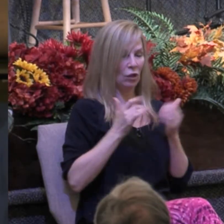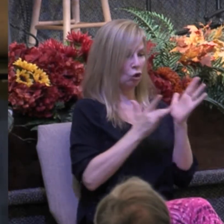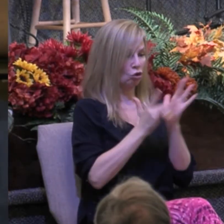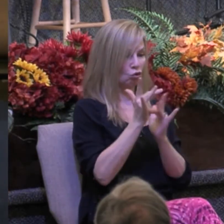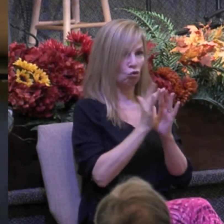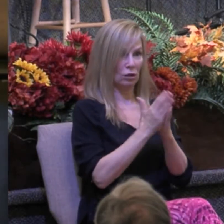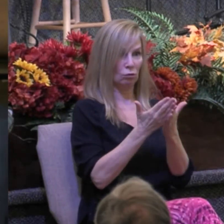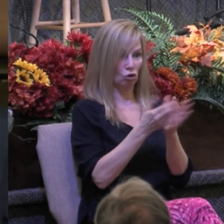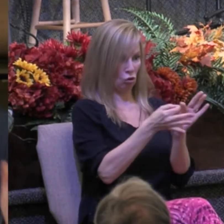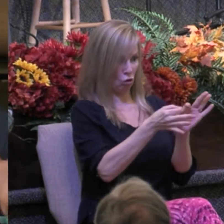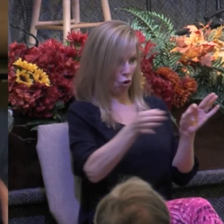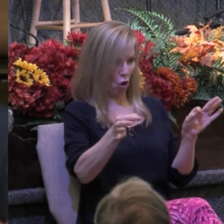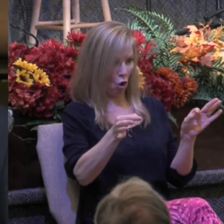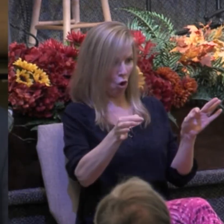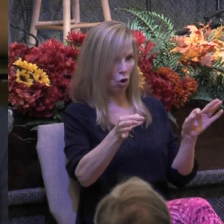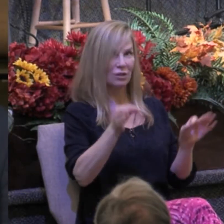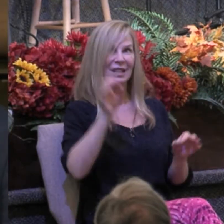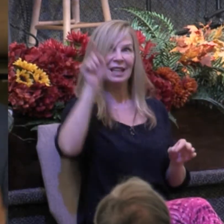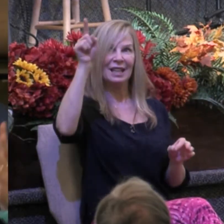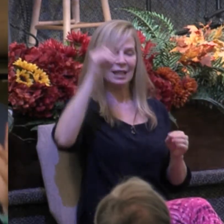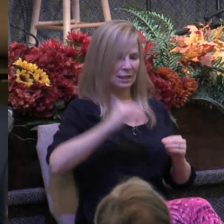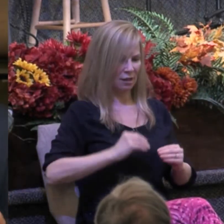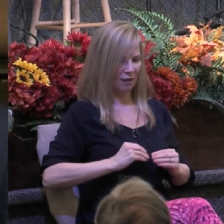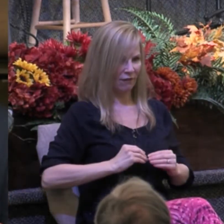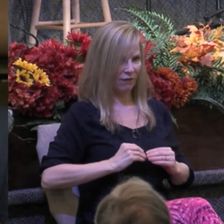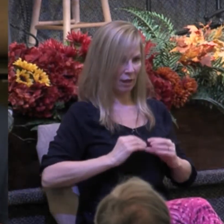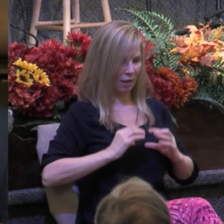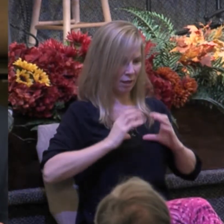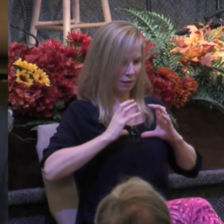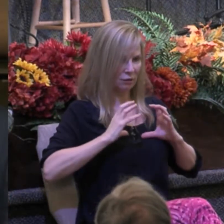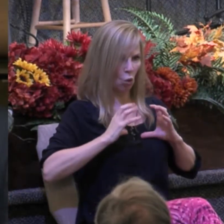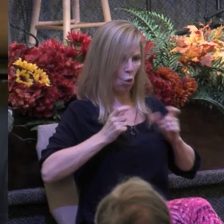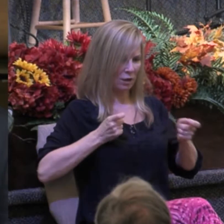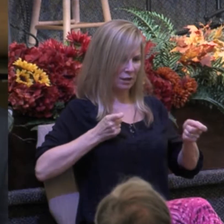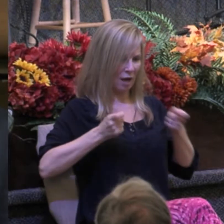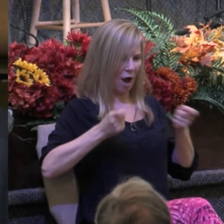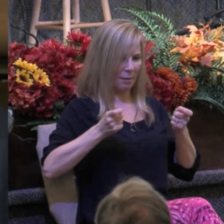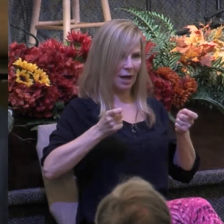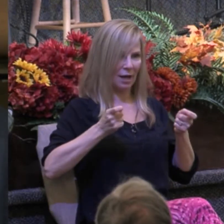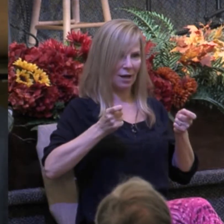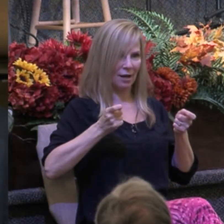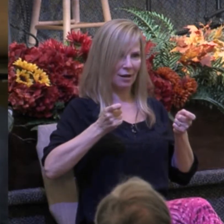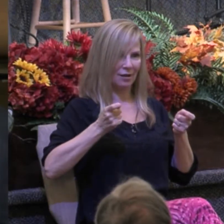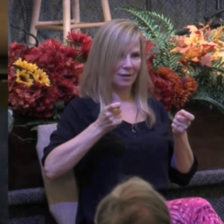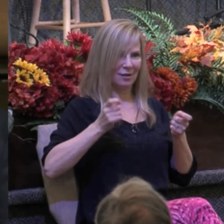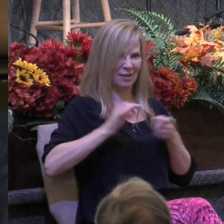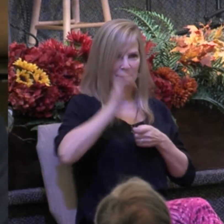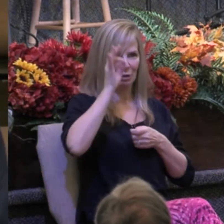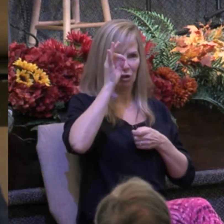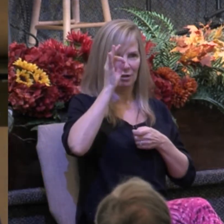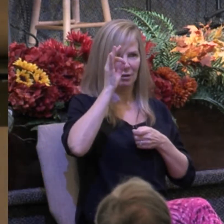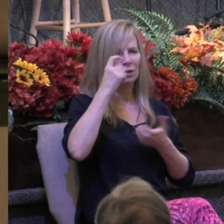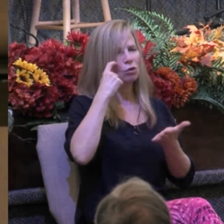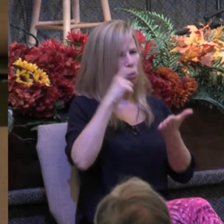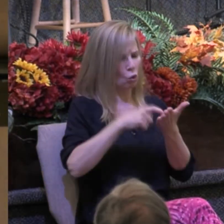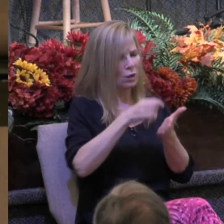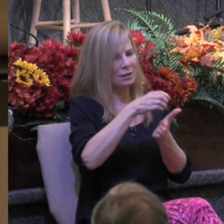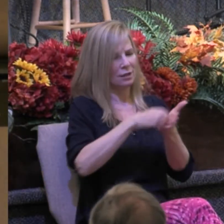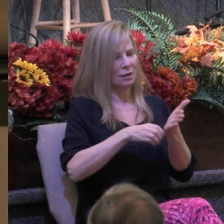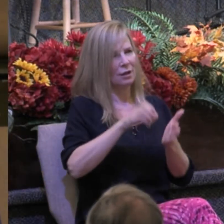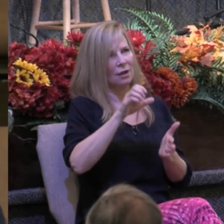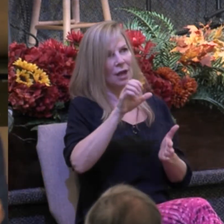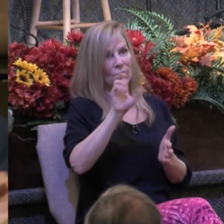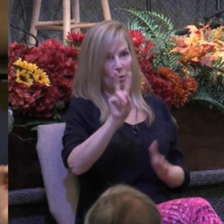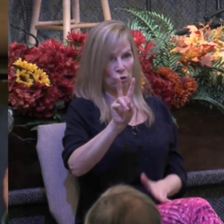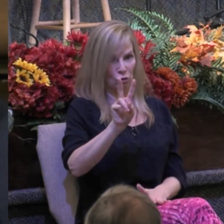filled or dominated or controlled by the Spirit. I want you to notice something important. Acts chapter 2. I want you